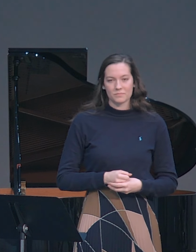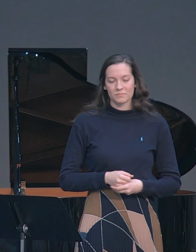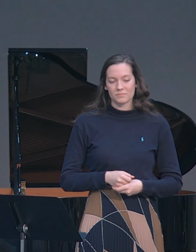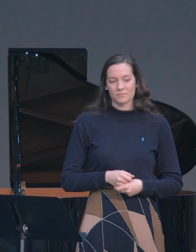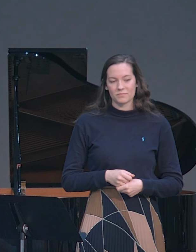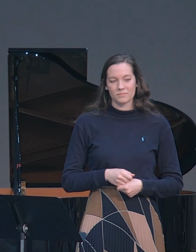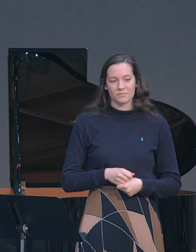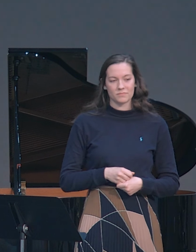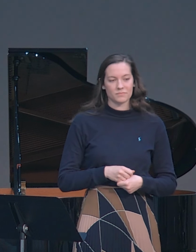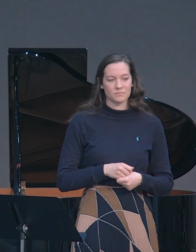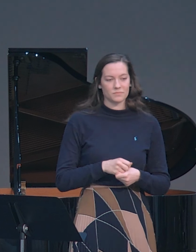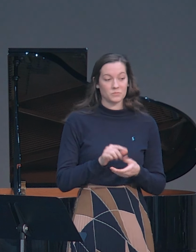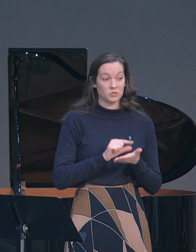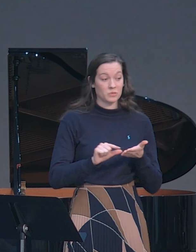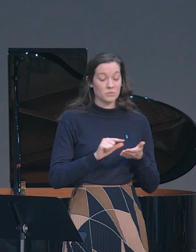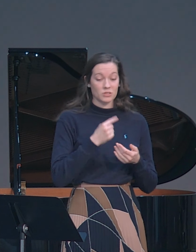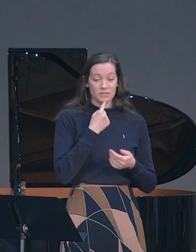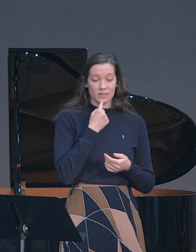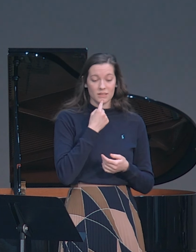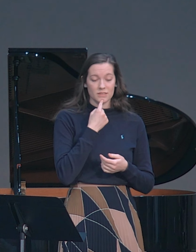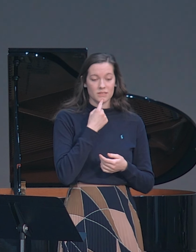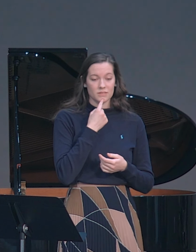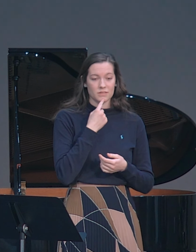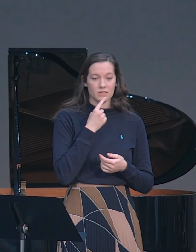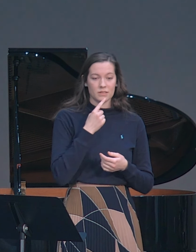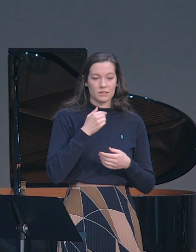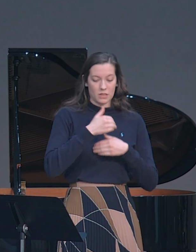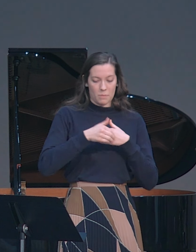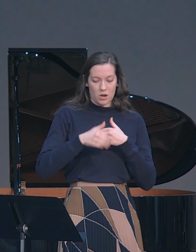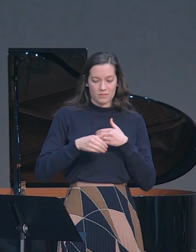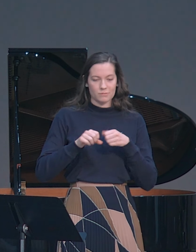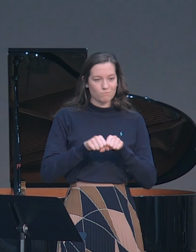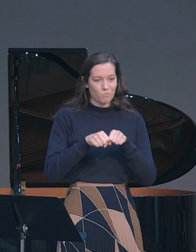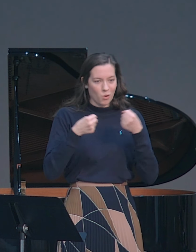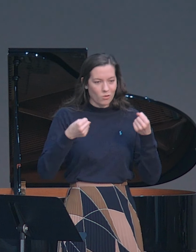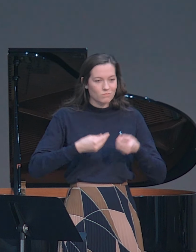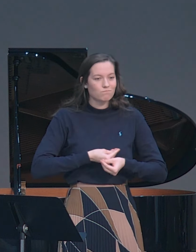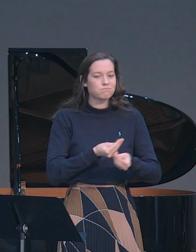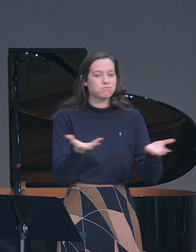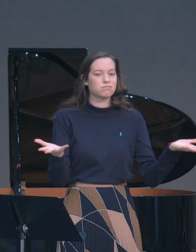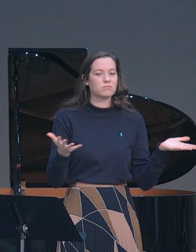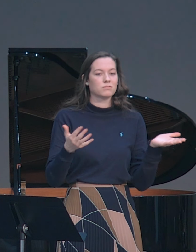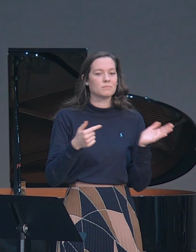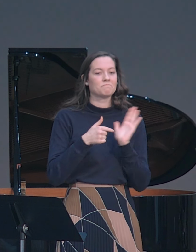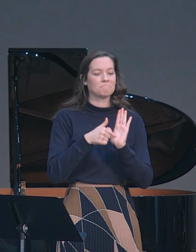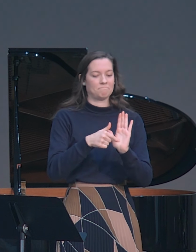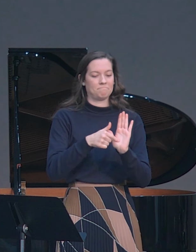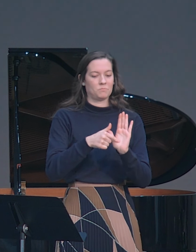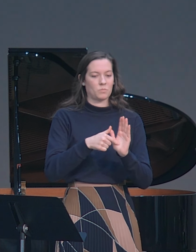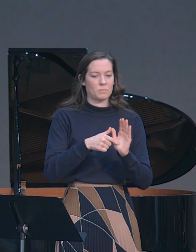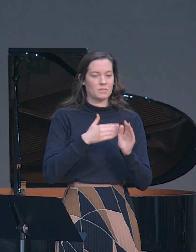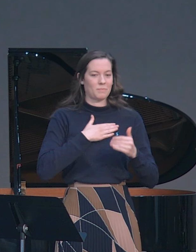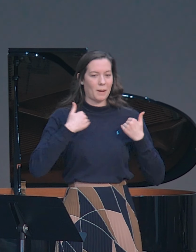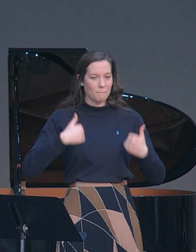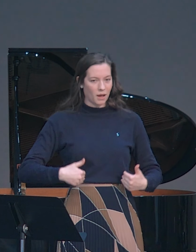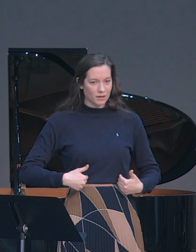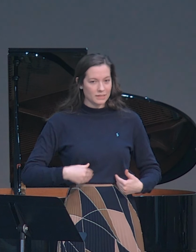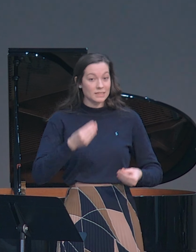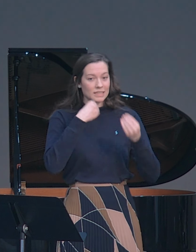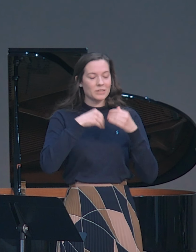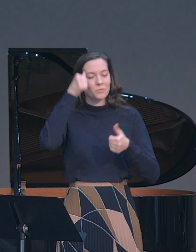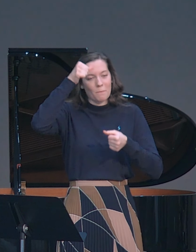Scripture says that he took the bread, and when he had given thanks, he broke it and said, "This is my body, which is for you. Do this in remembrance of me."